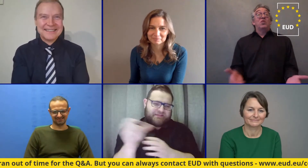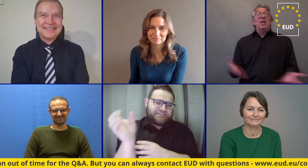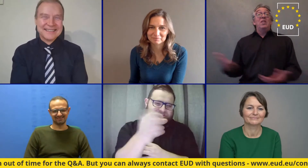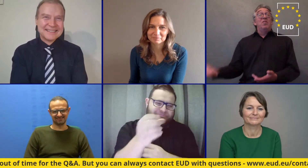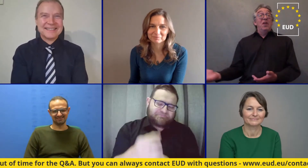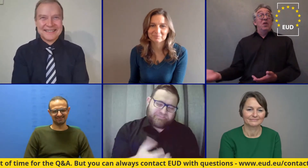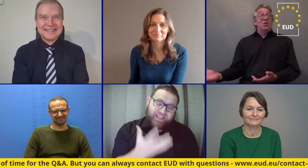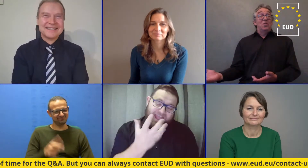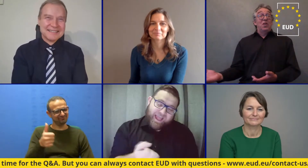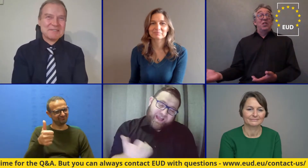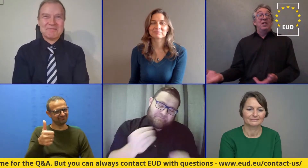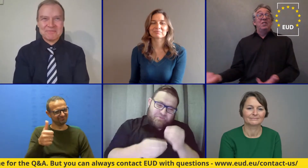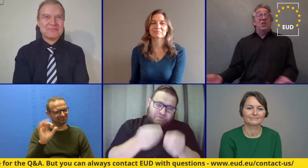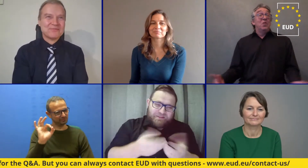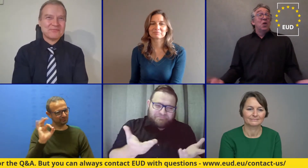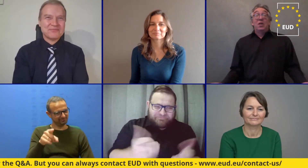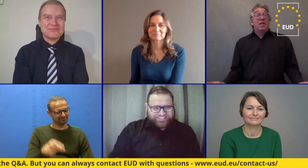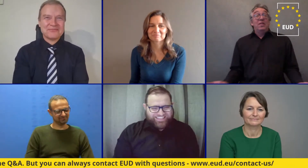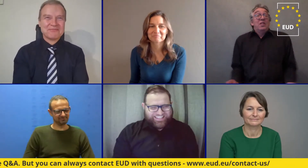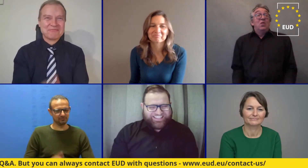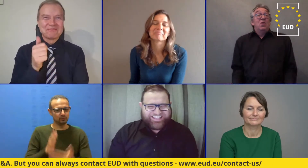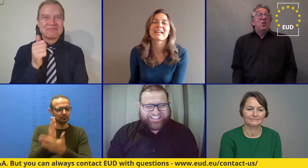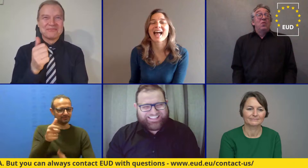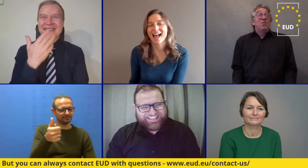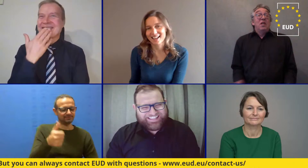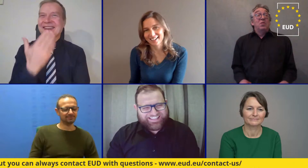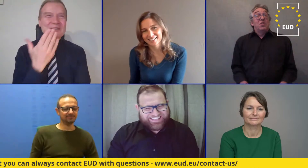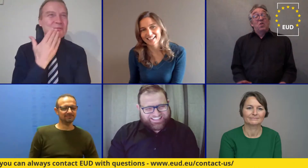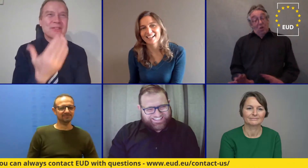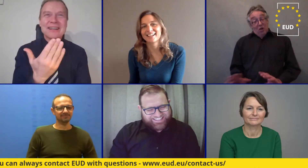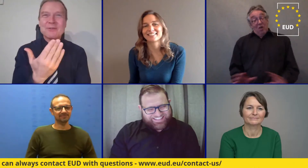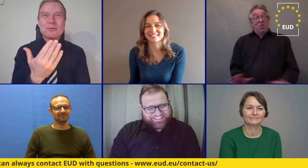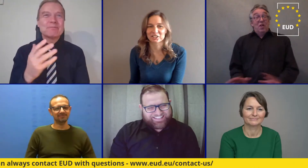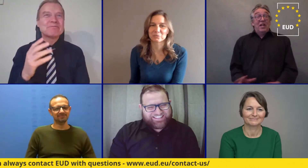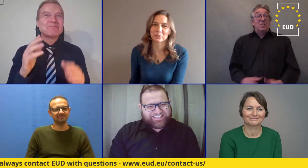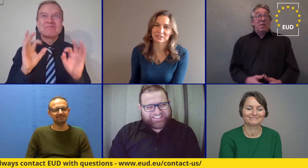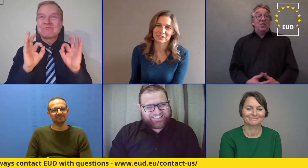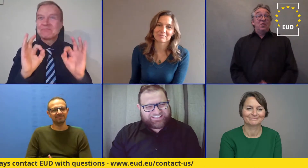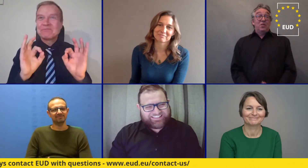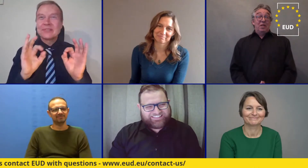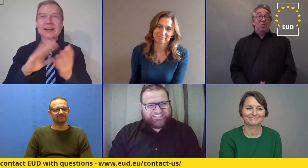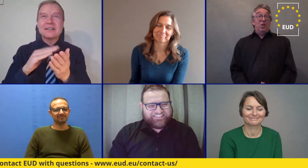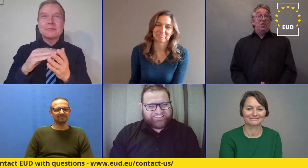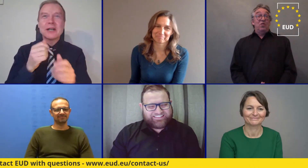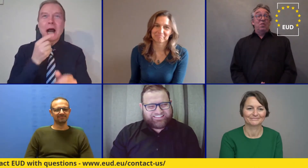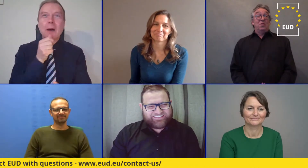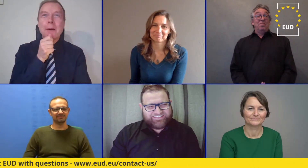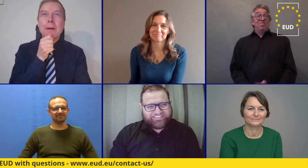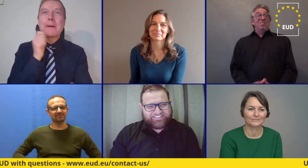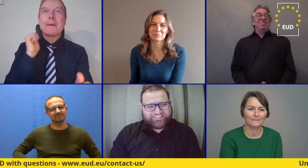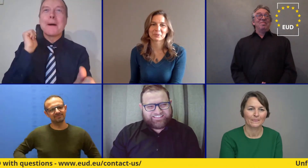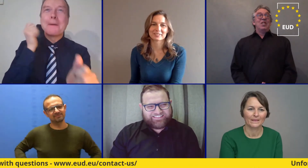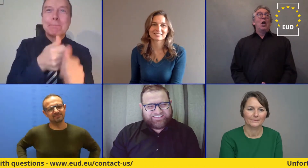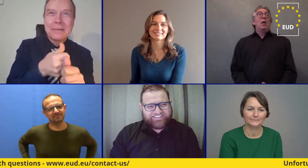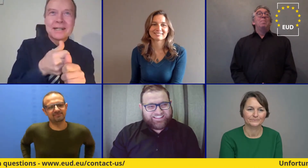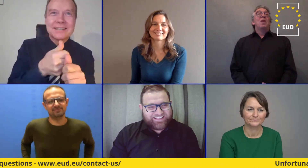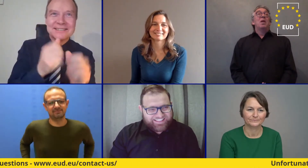in the field who does an interview, then there's no auto cue available. So for that aspect, you can run into trouble. Good point.